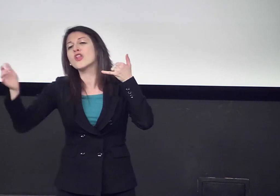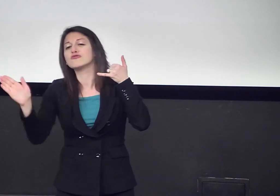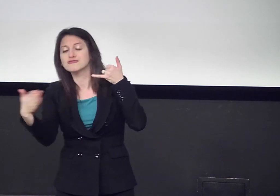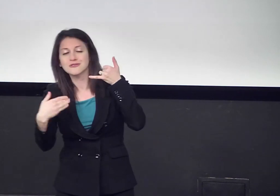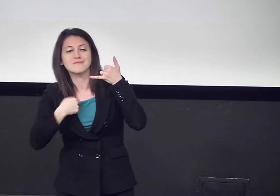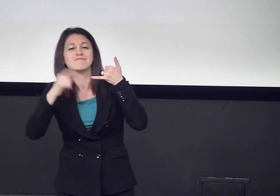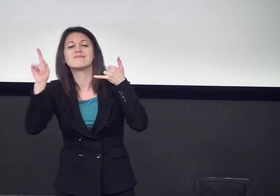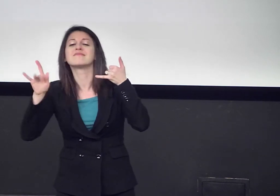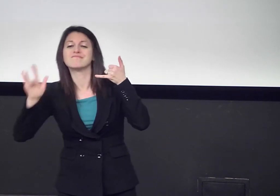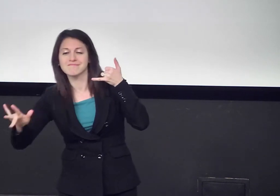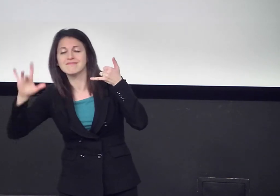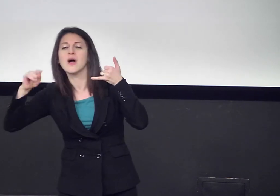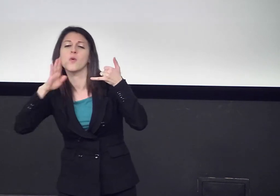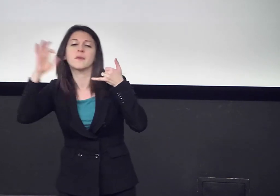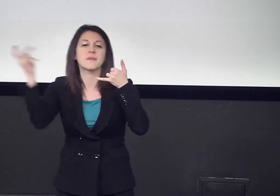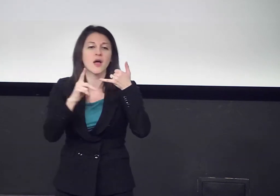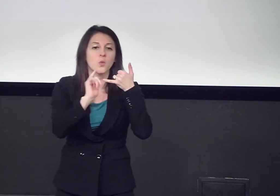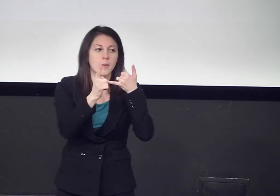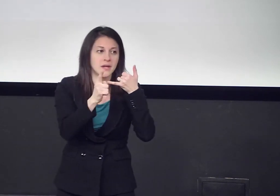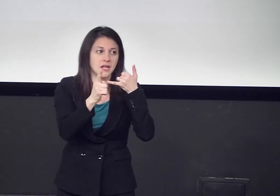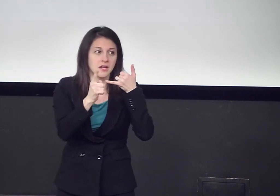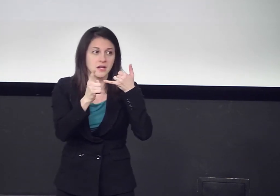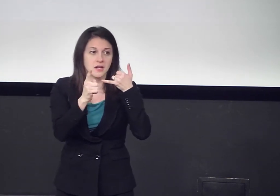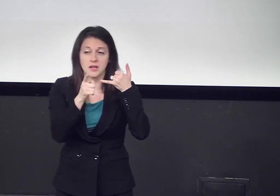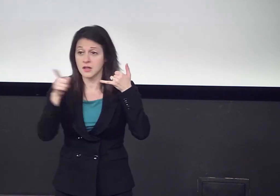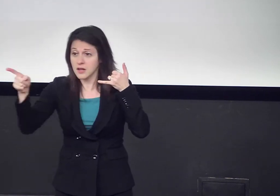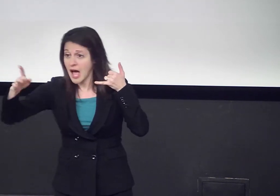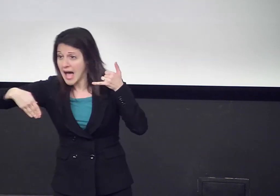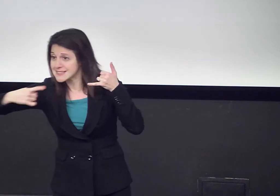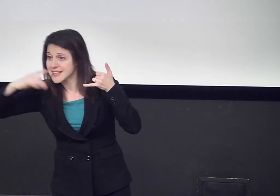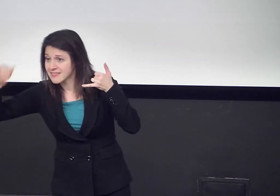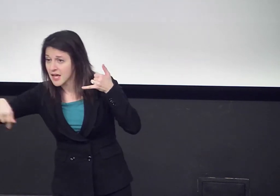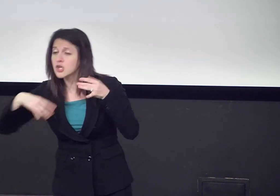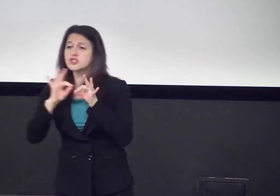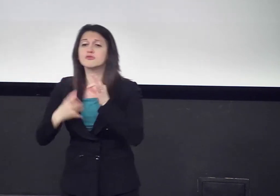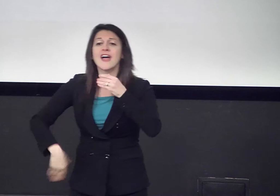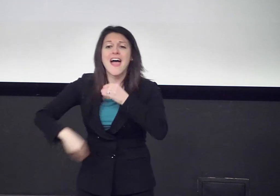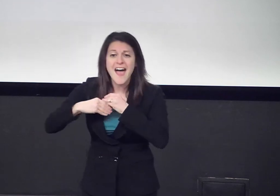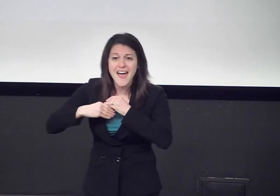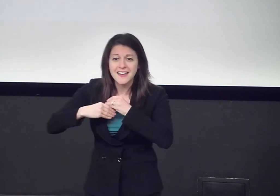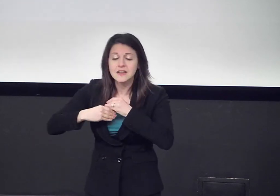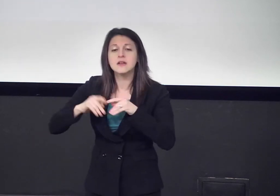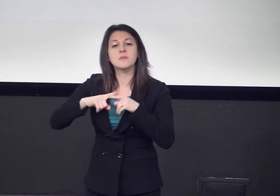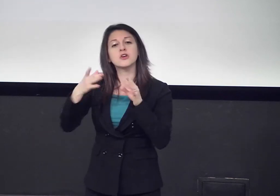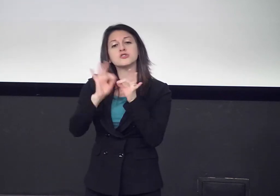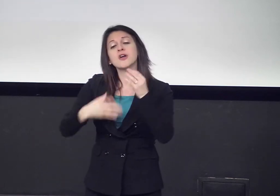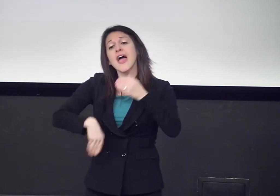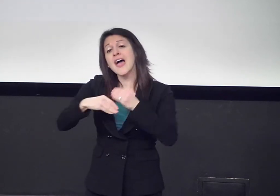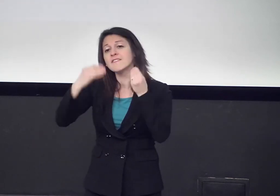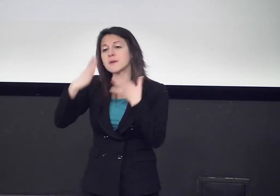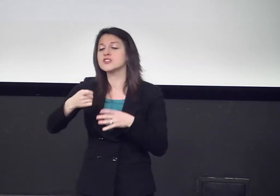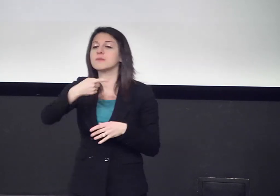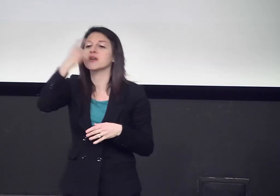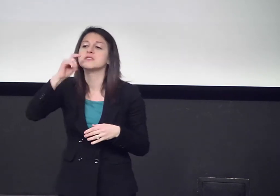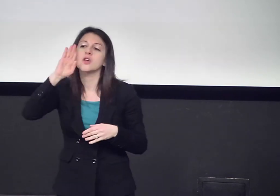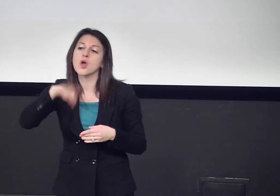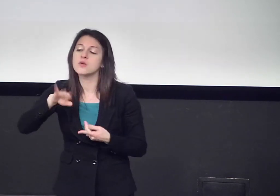situation, the deaf person said that they were going to be heading into another room and coming back, that they were away from the